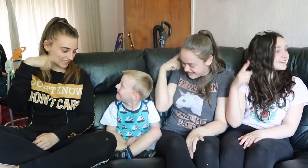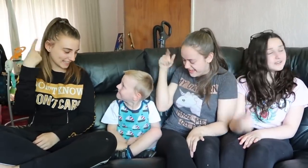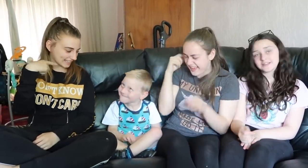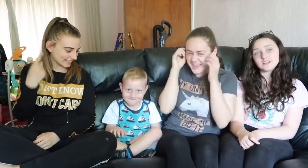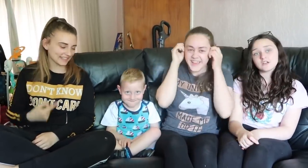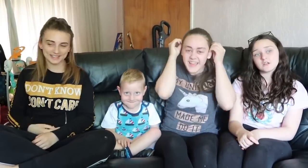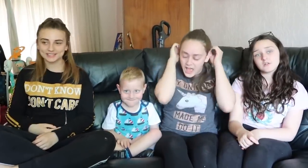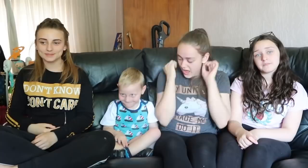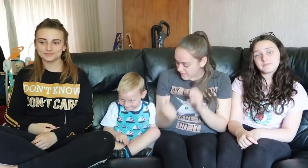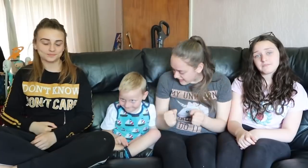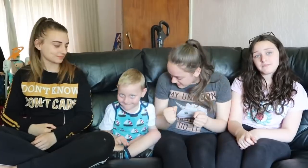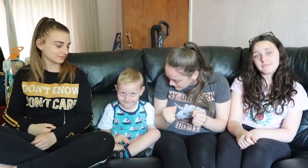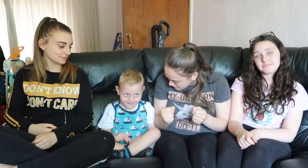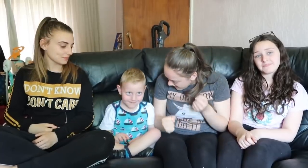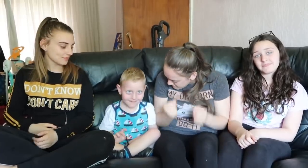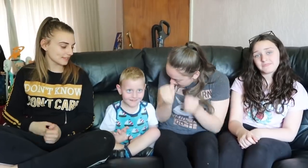This is your favourite.